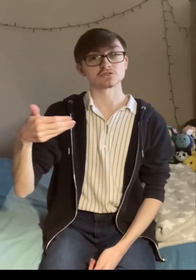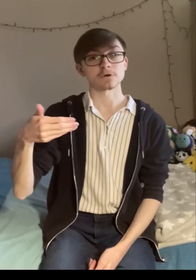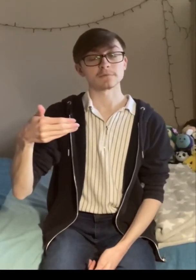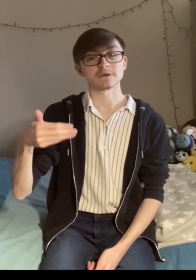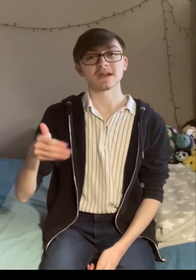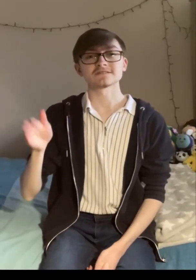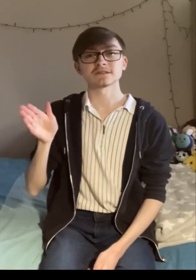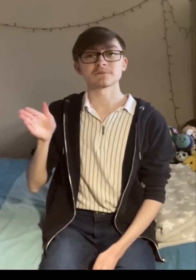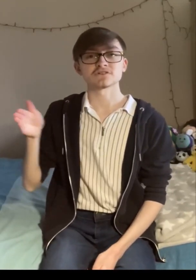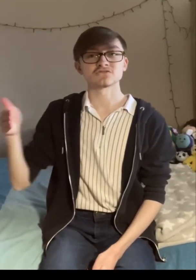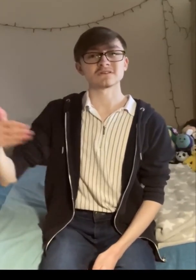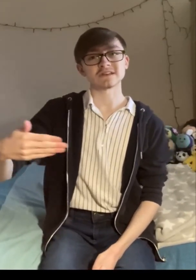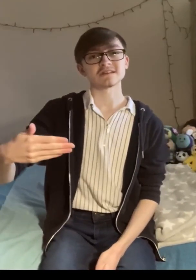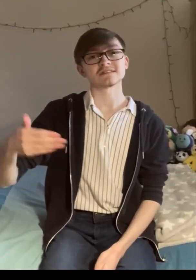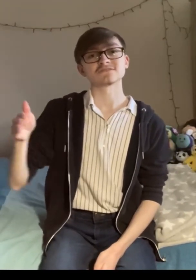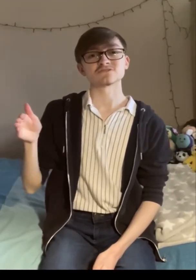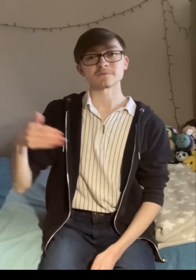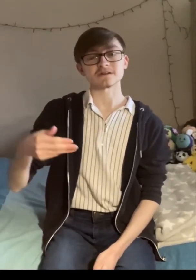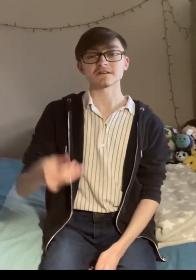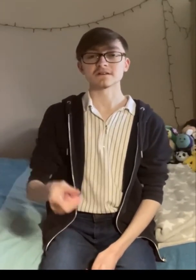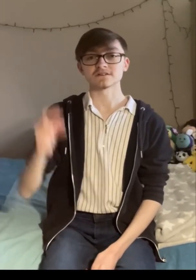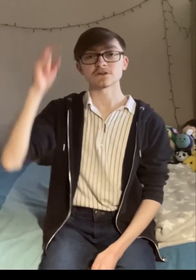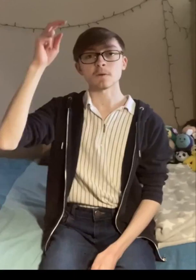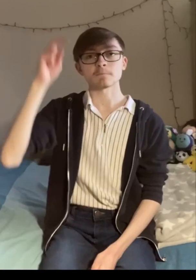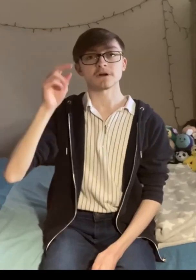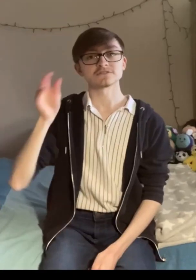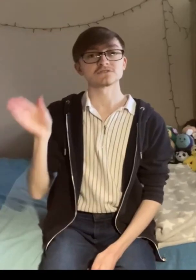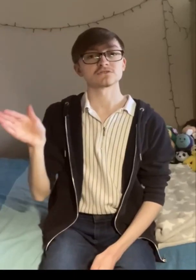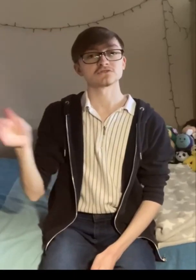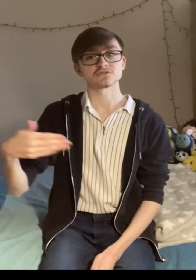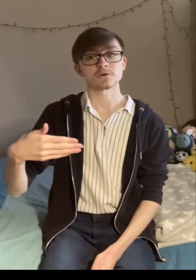stop. It's like the bus driving in and stopping. So bus stop.